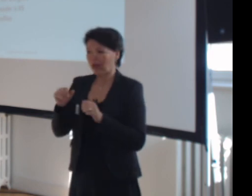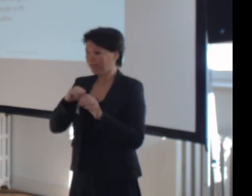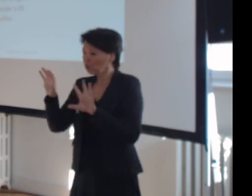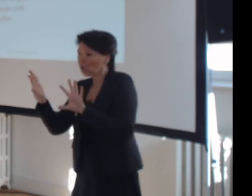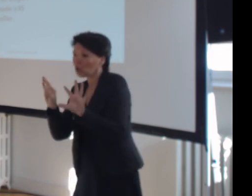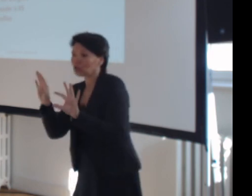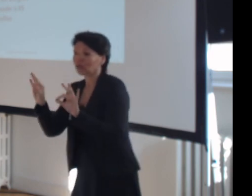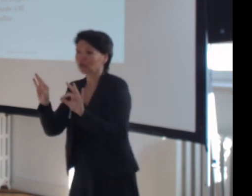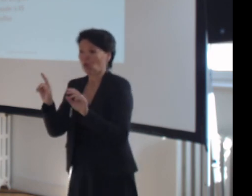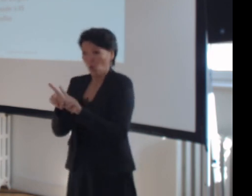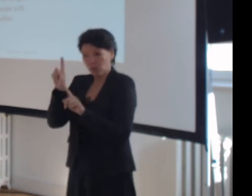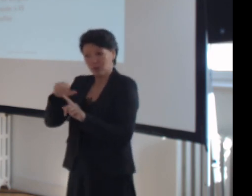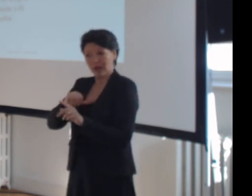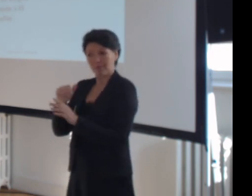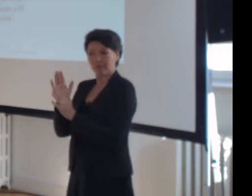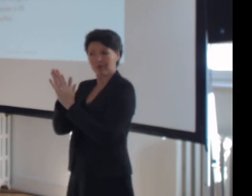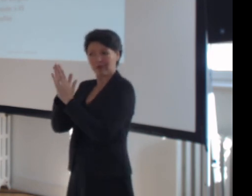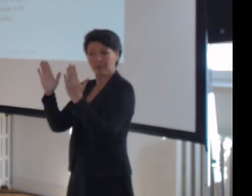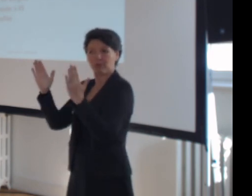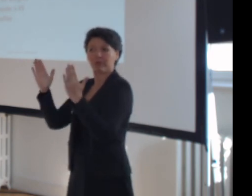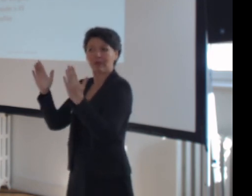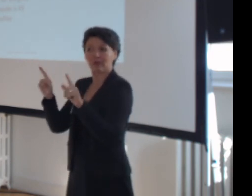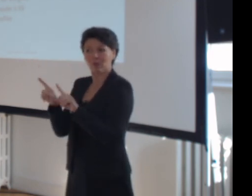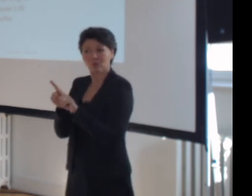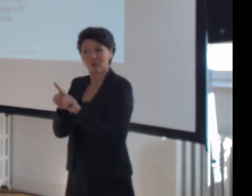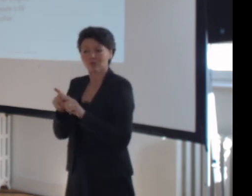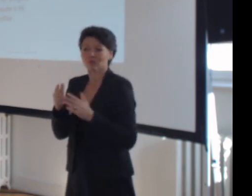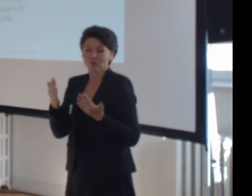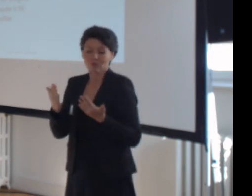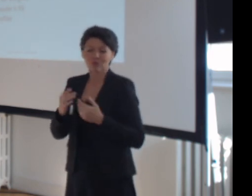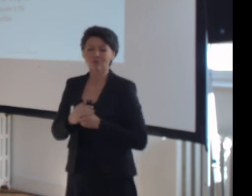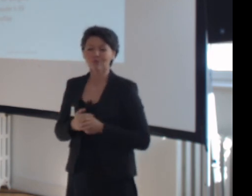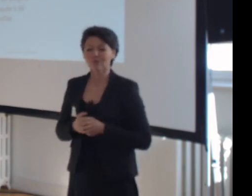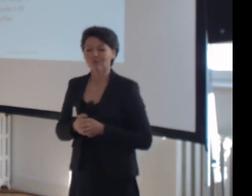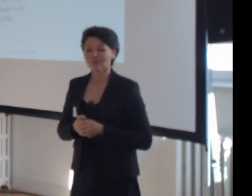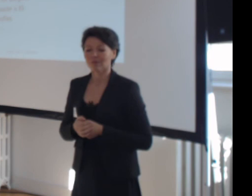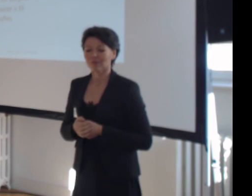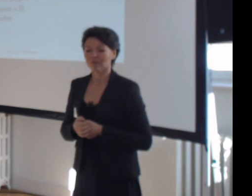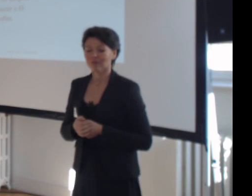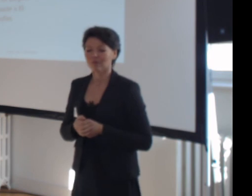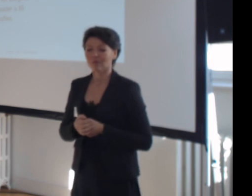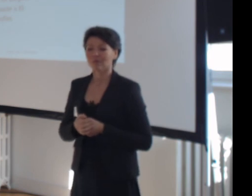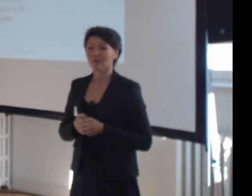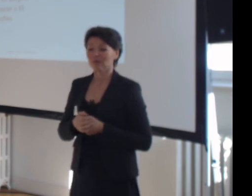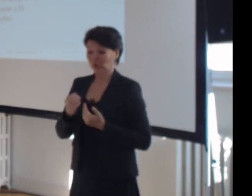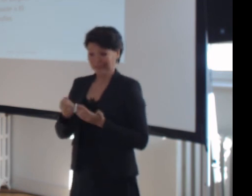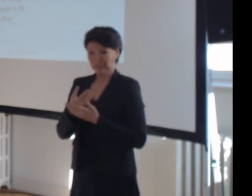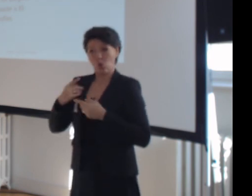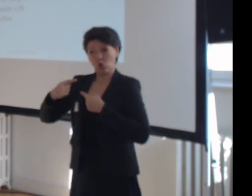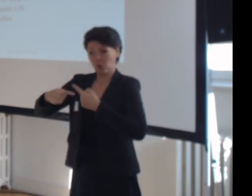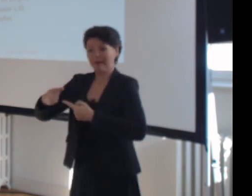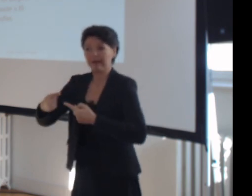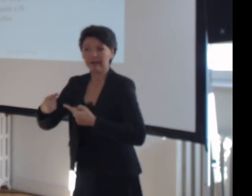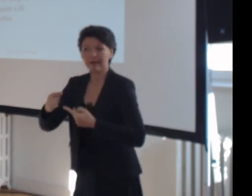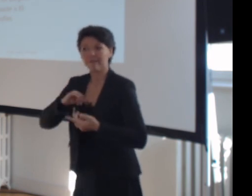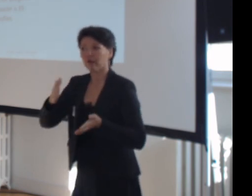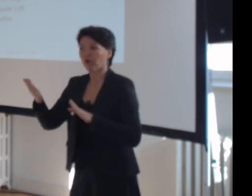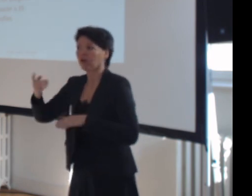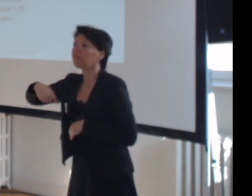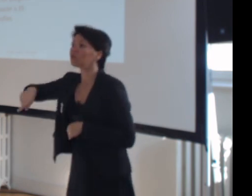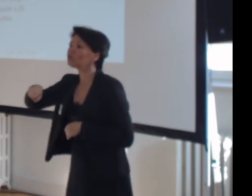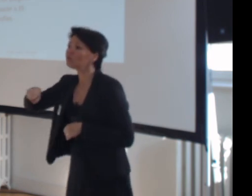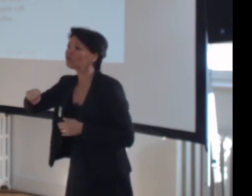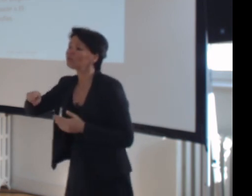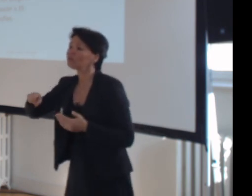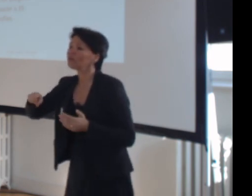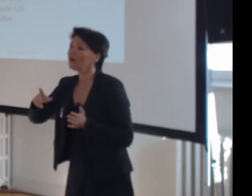options and also a library. Now, of course, this development has big consequences for Zoidberg. First of all,